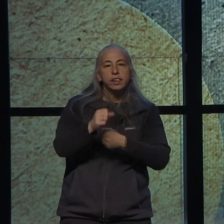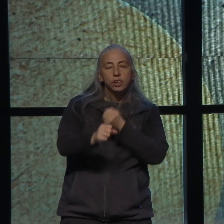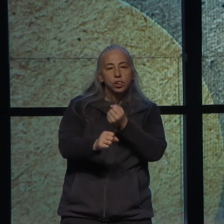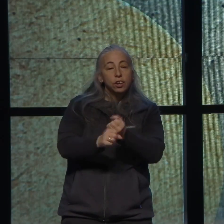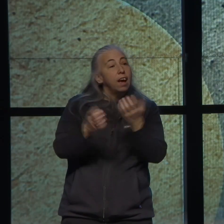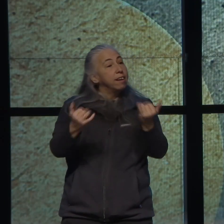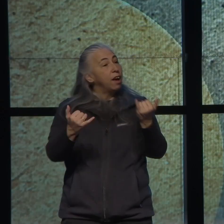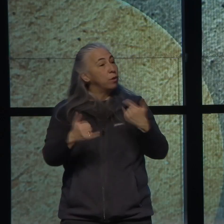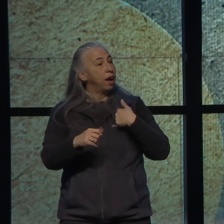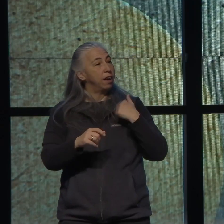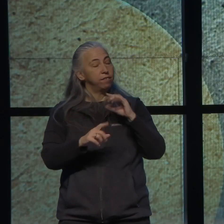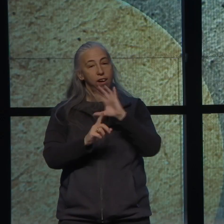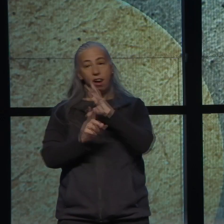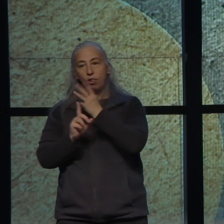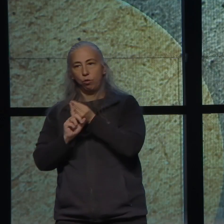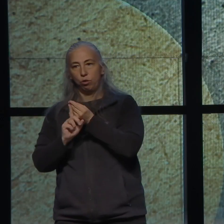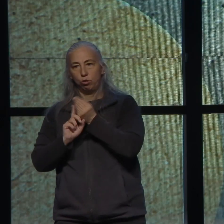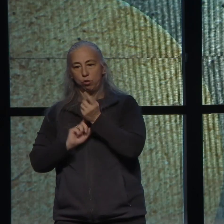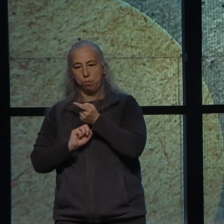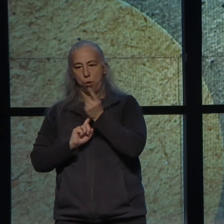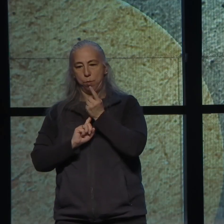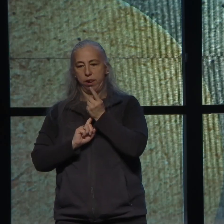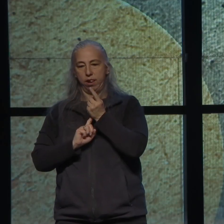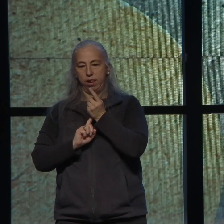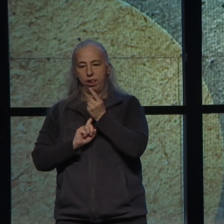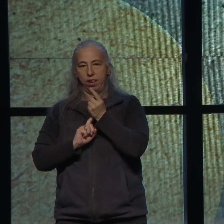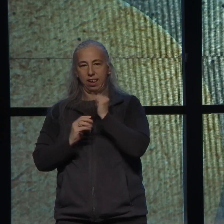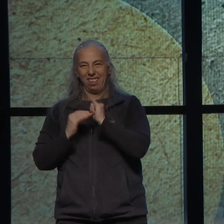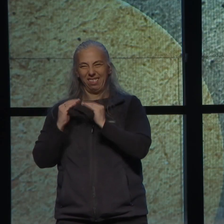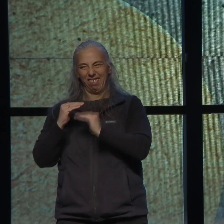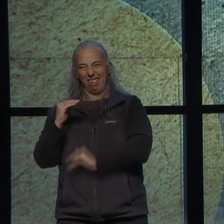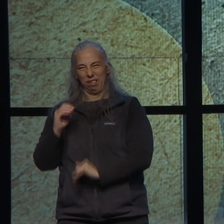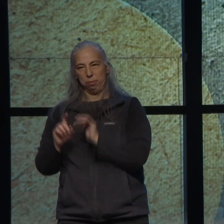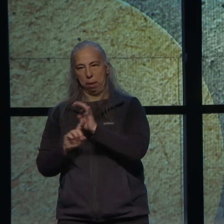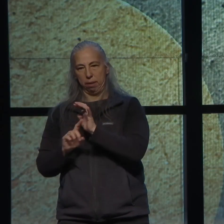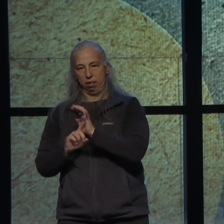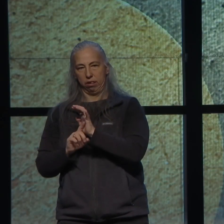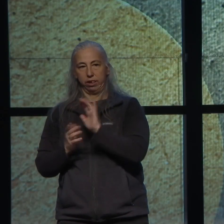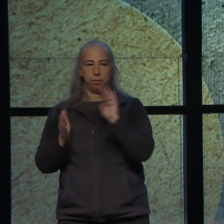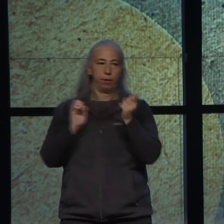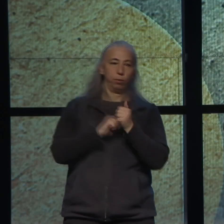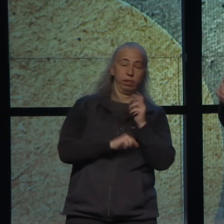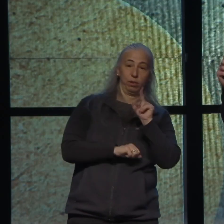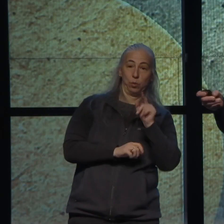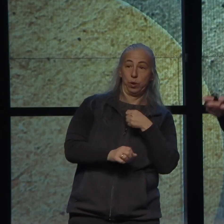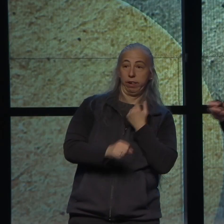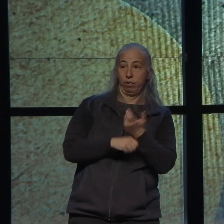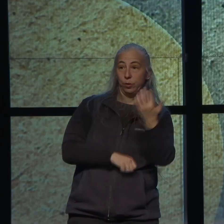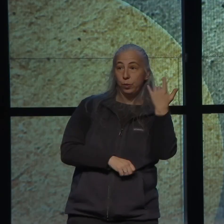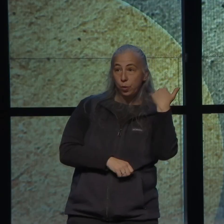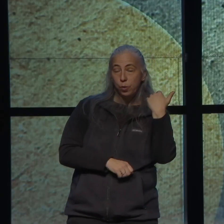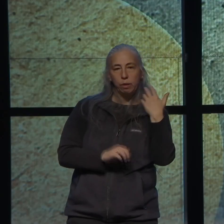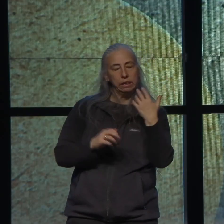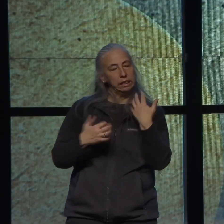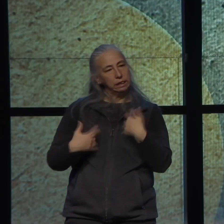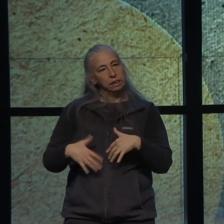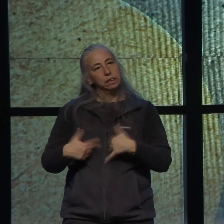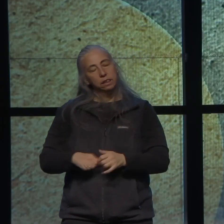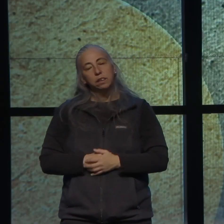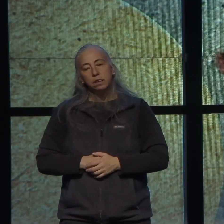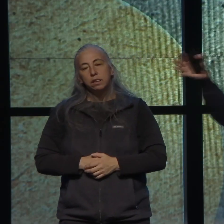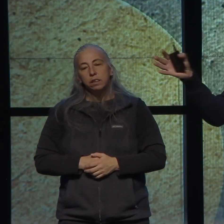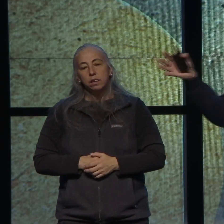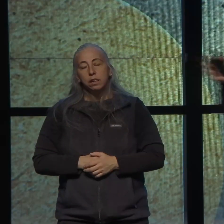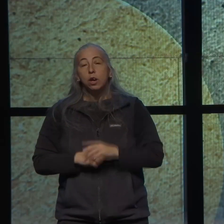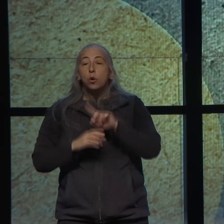even less popular than it was 20 years ago. And here's the thing. When we